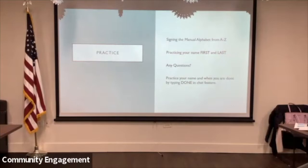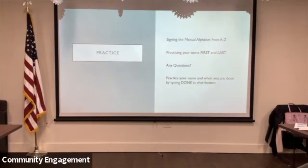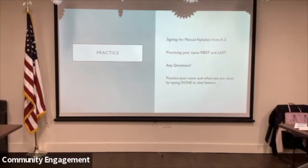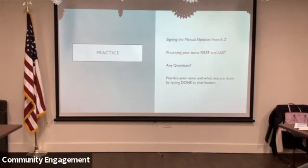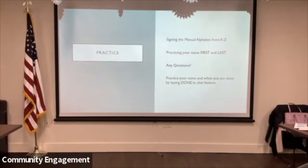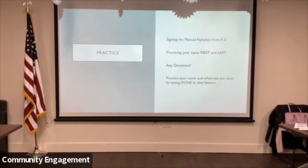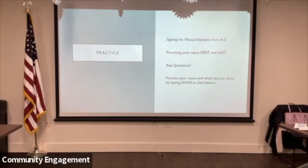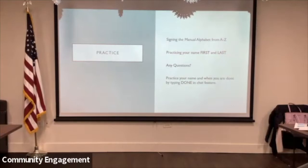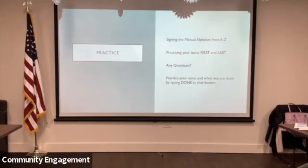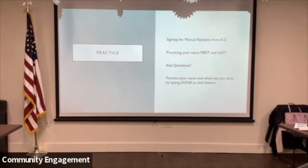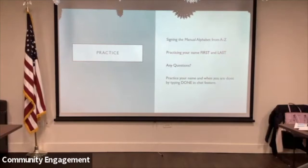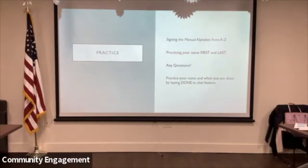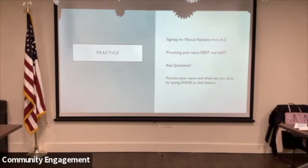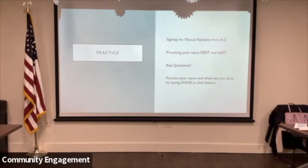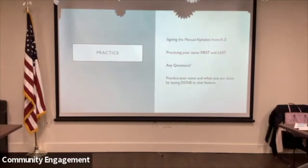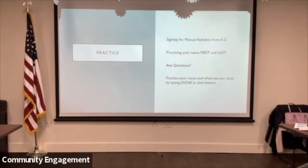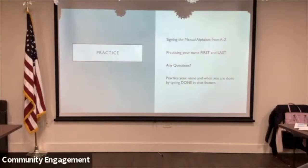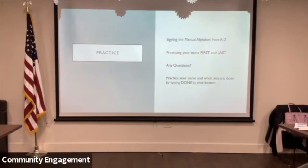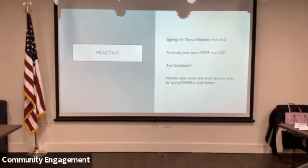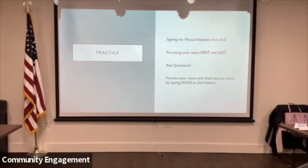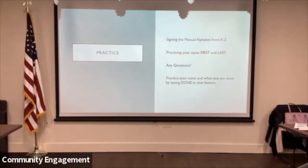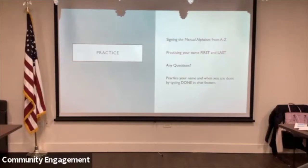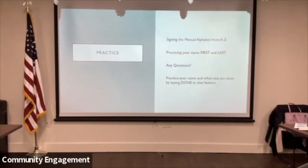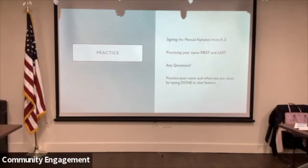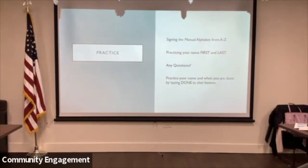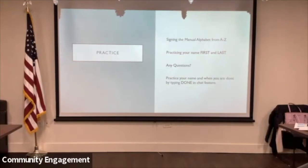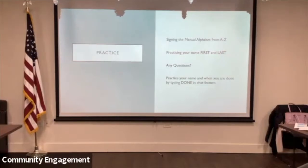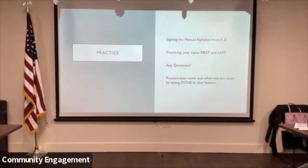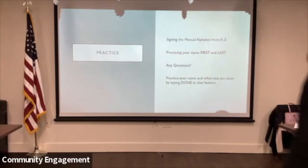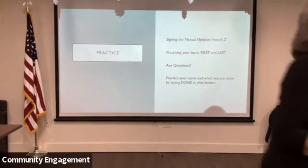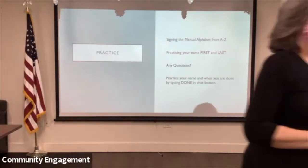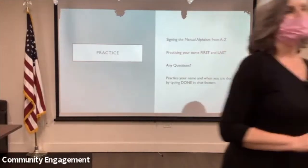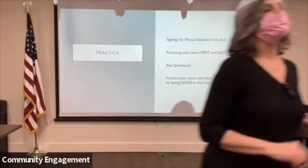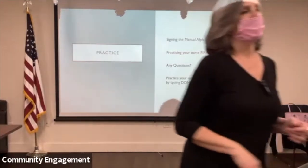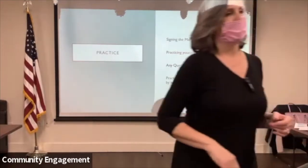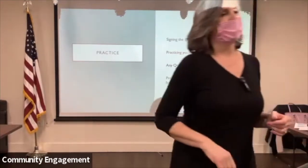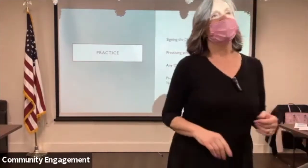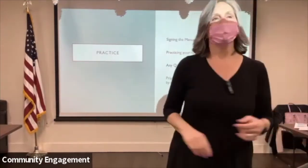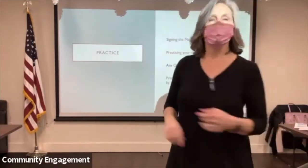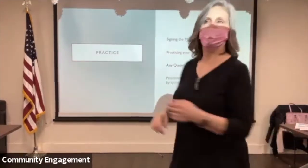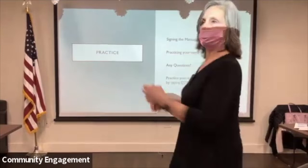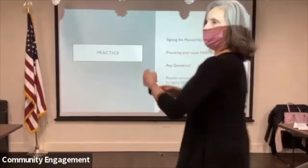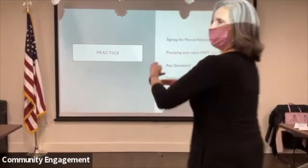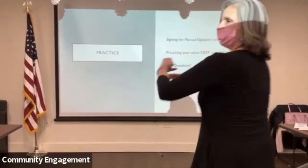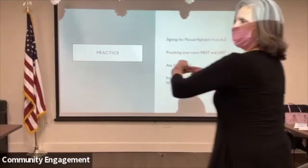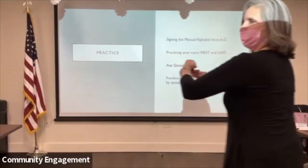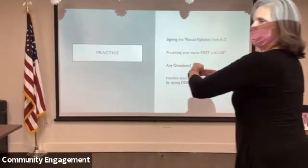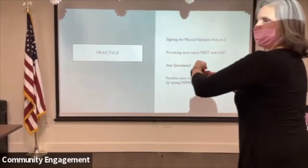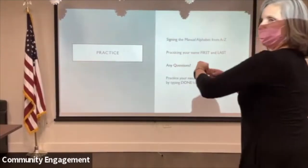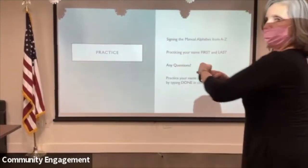saying it's the opposite way, like you put your right hand over. So yes. So I would do the opposite. Yep, you would do it the opposite way.